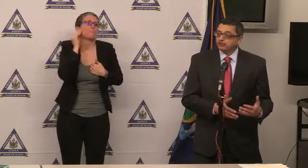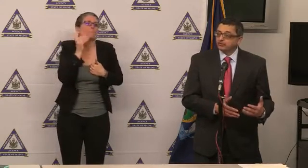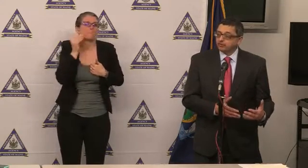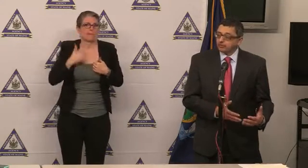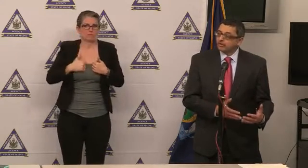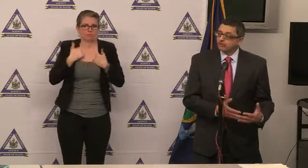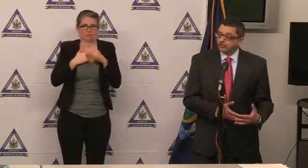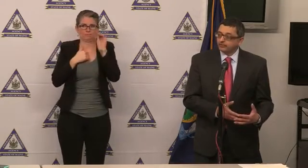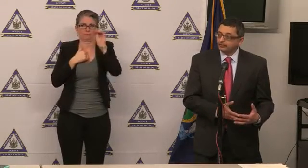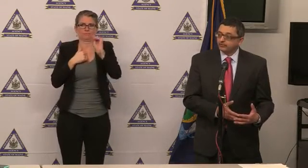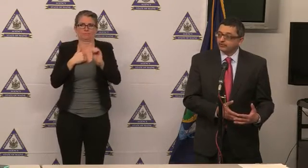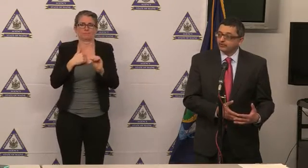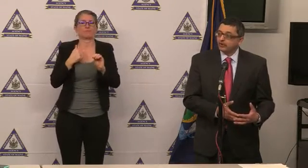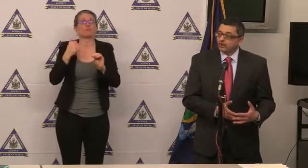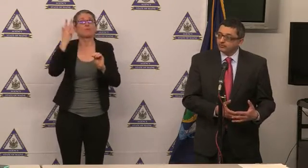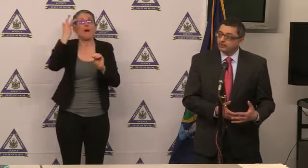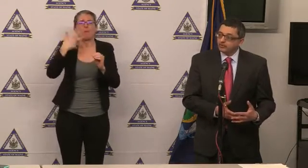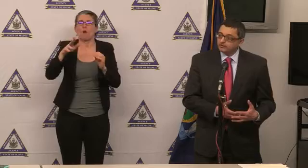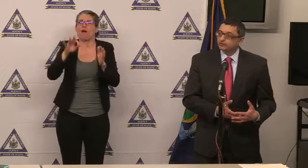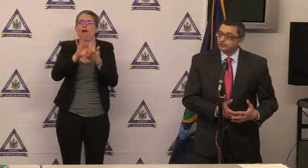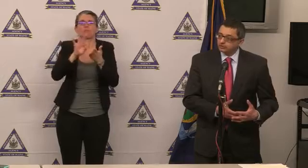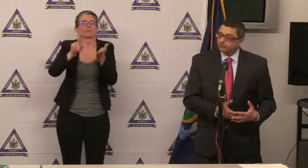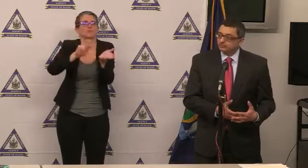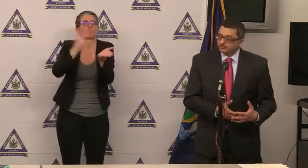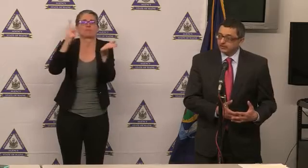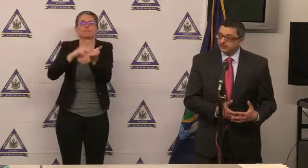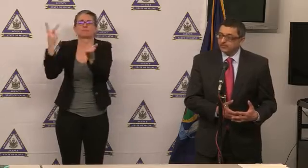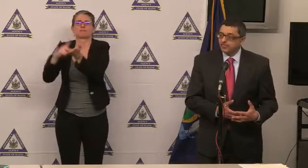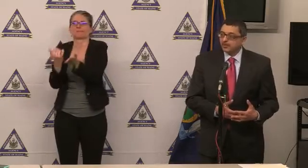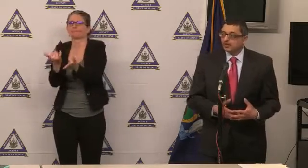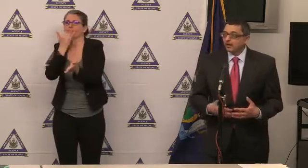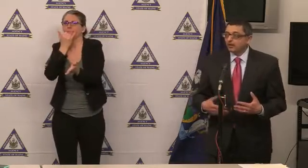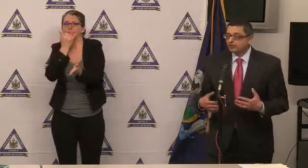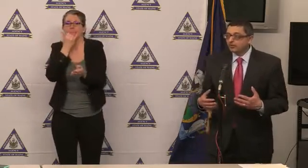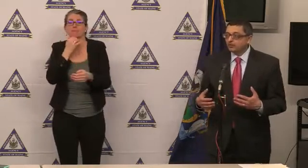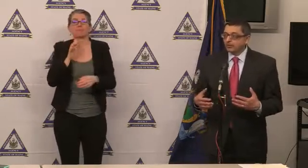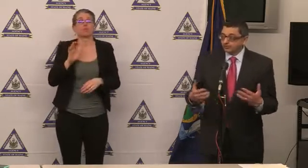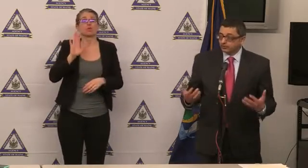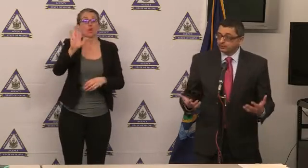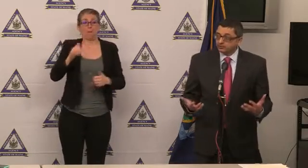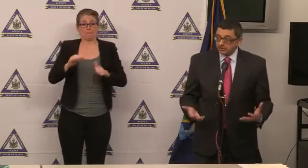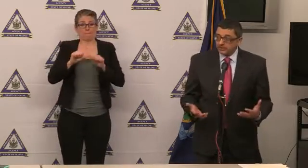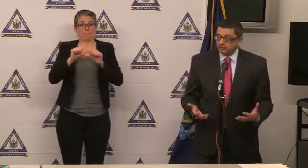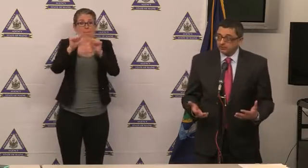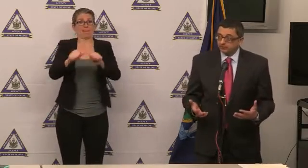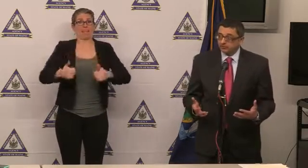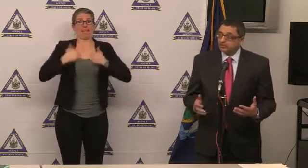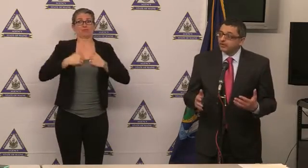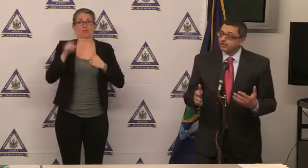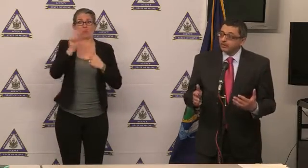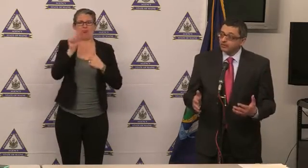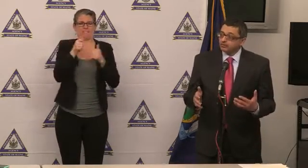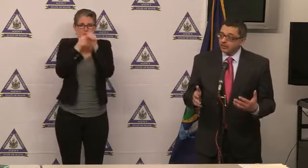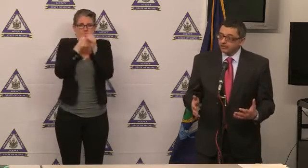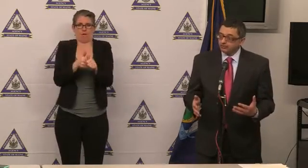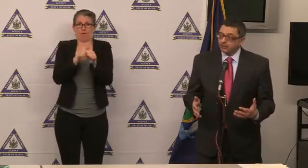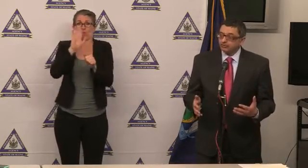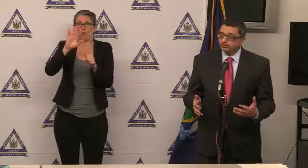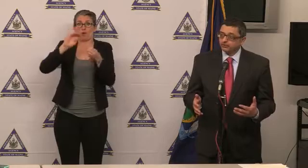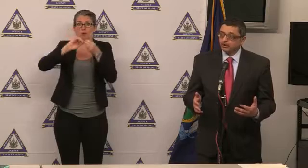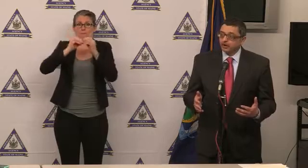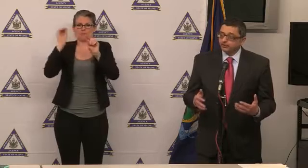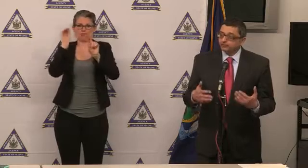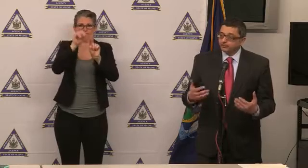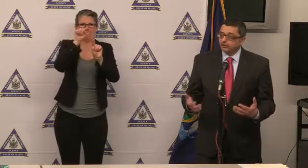state of permanent residence of the individual who is infected. Now, that's really a bookkeeping measure. The public health